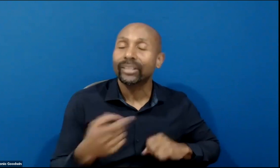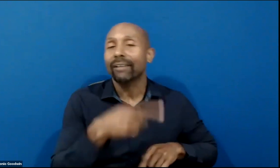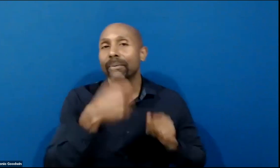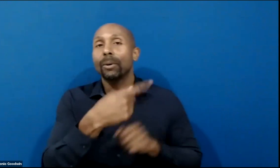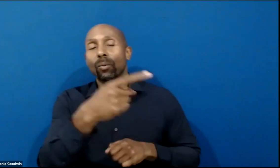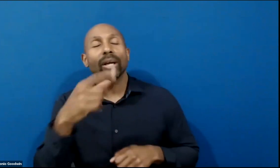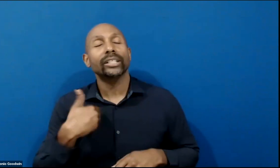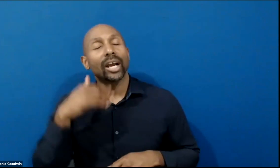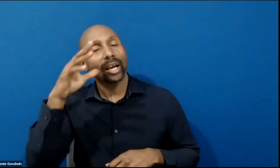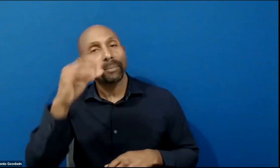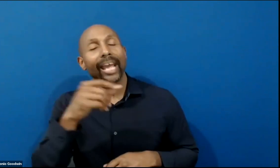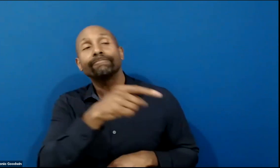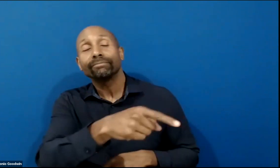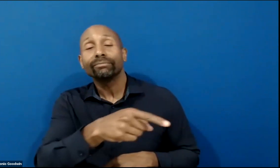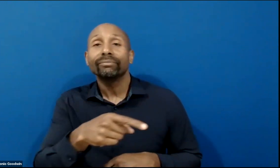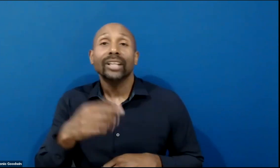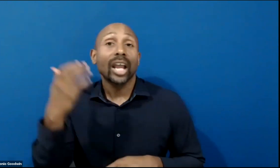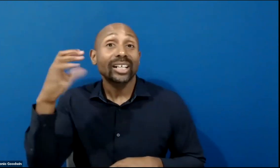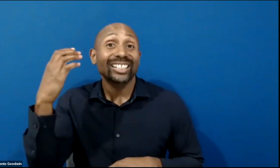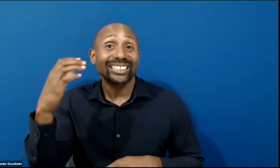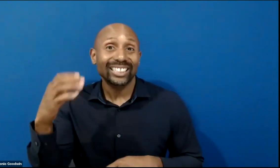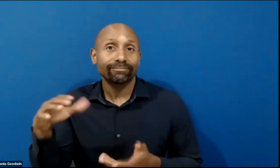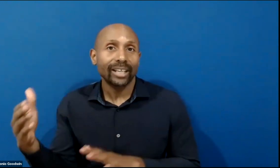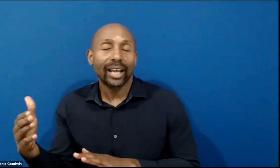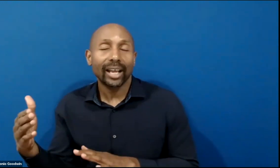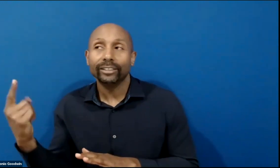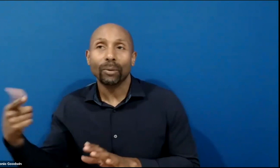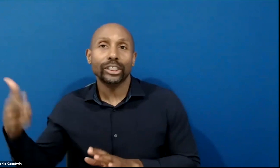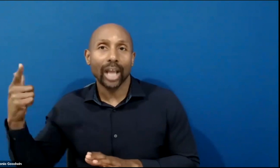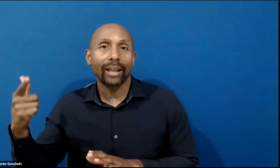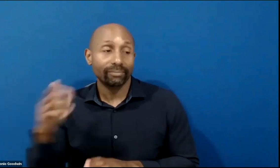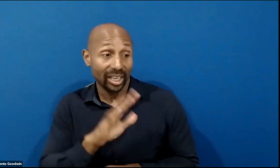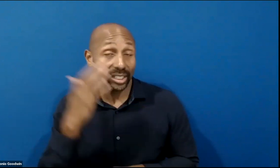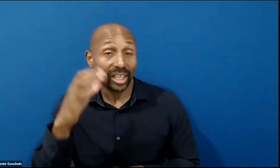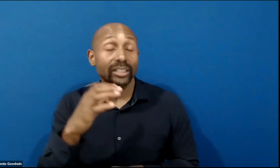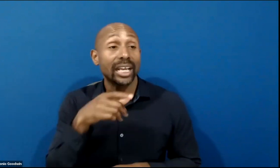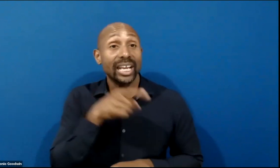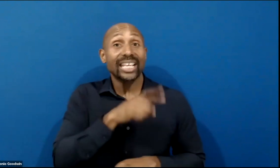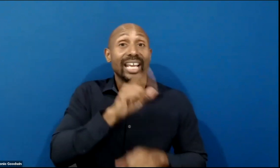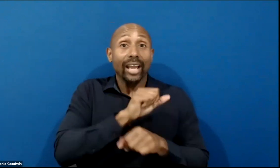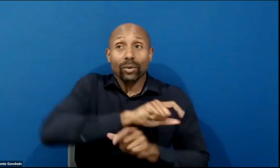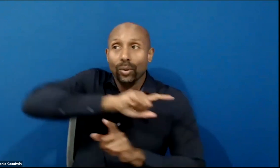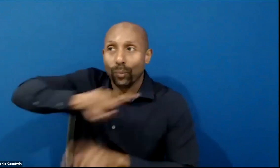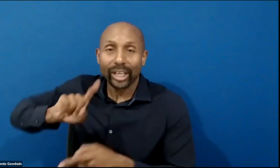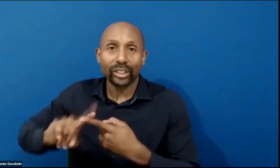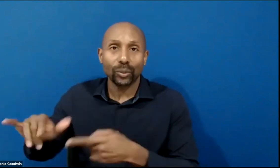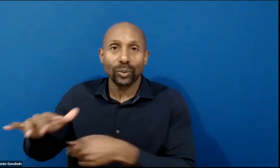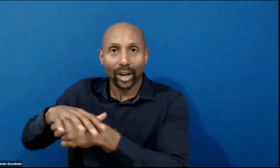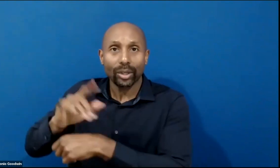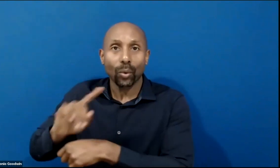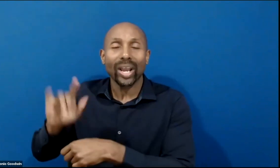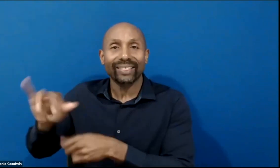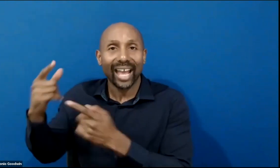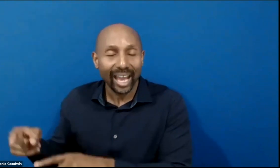to the site in which his cousin was shot, right? And so how do you, you know, realizing that, yeah, and that's